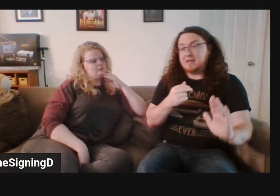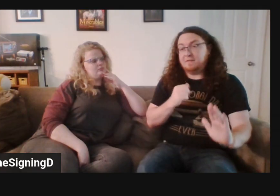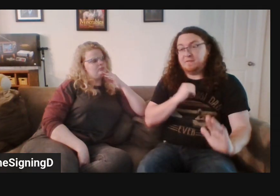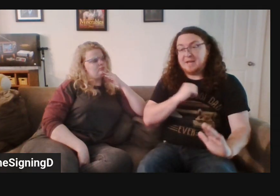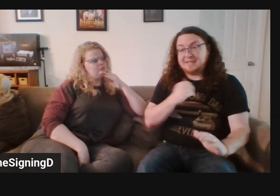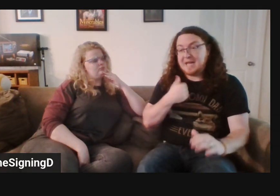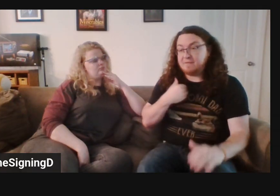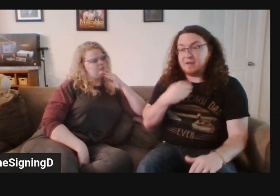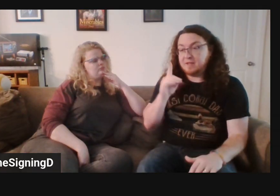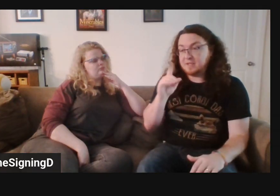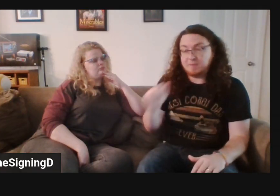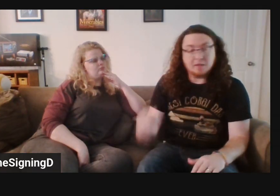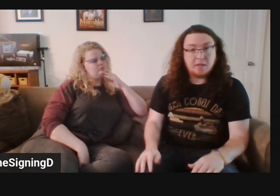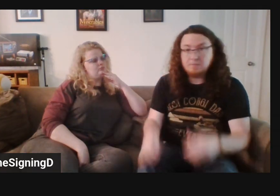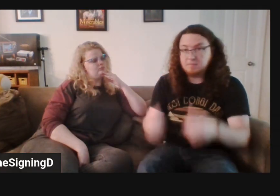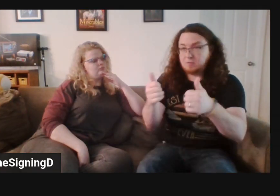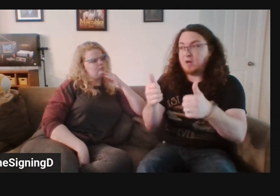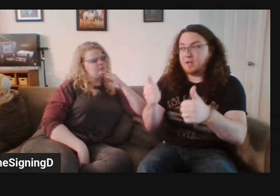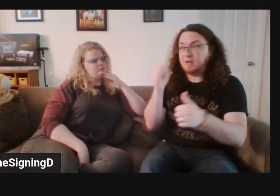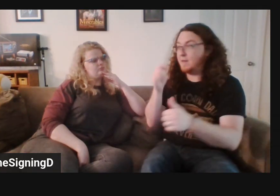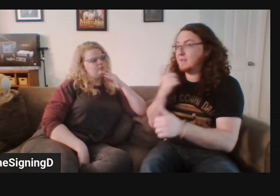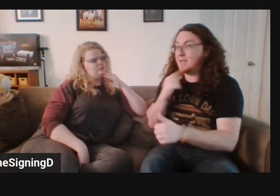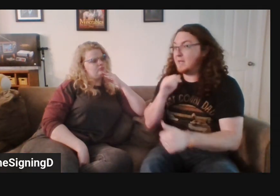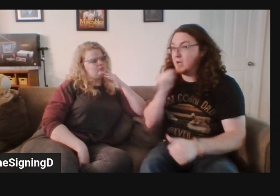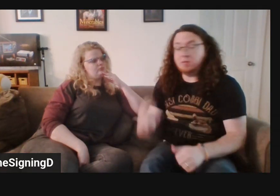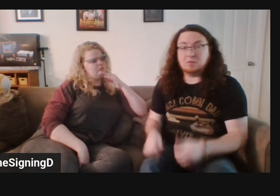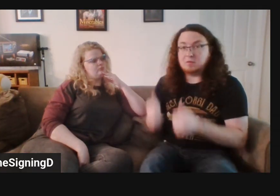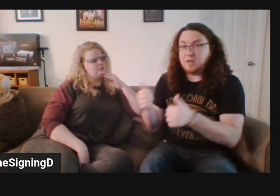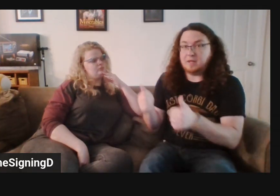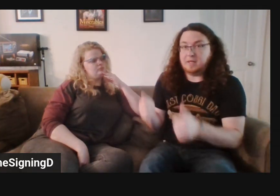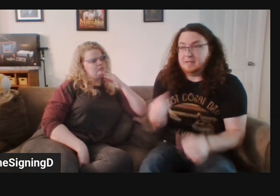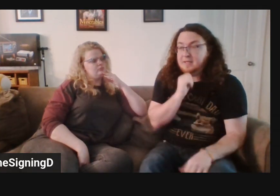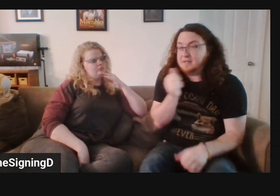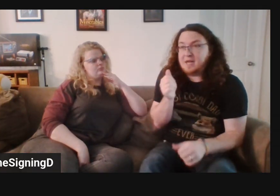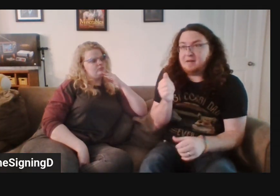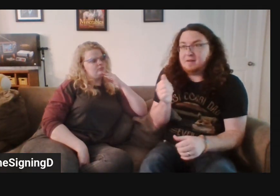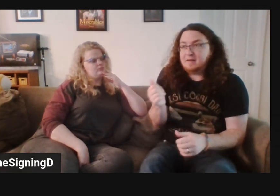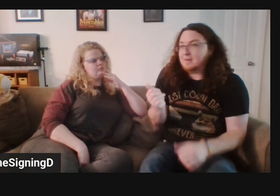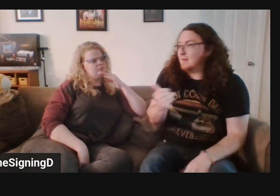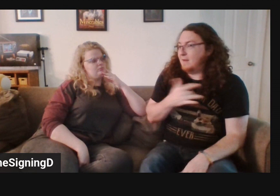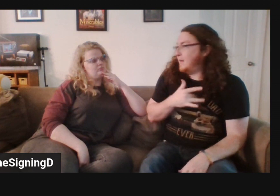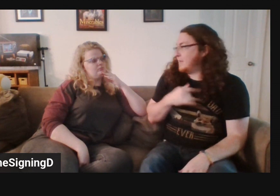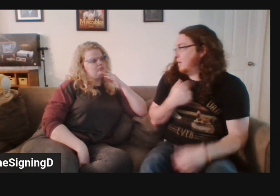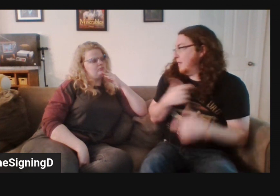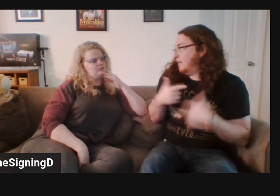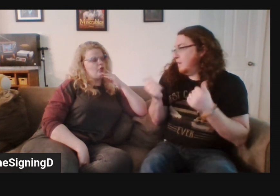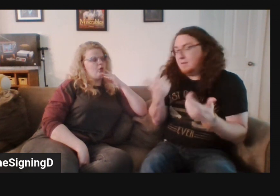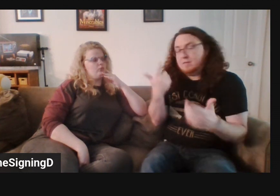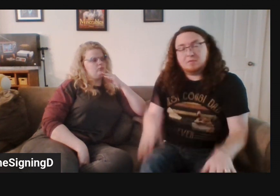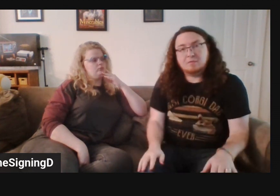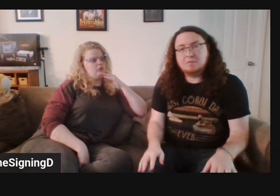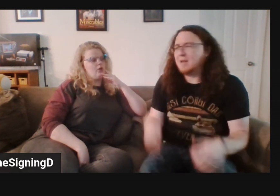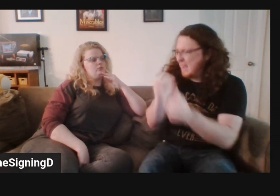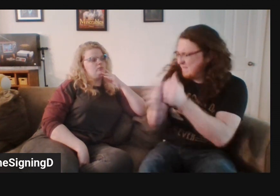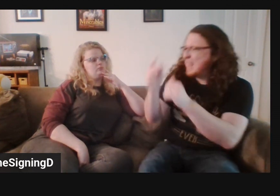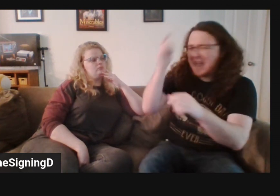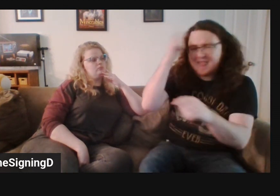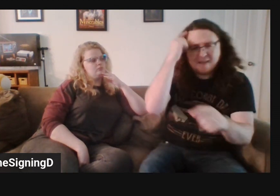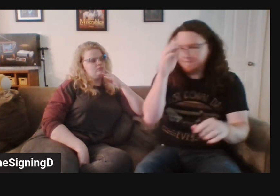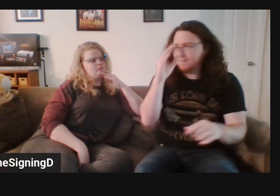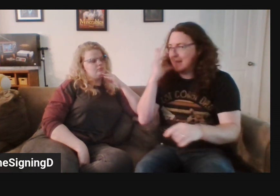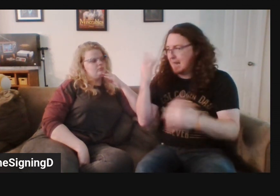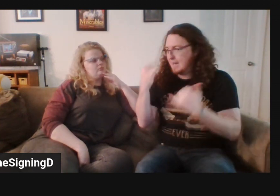label myself as having a disability, great. If they say they don't, great. It does not. Exactly. Everything I think,